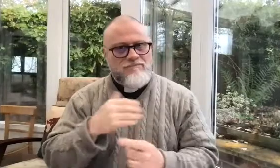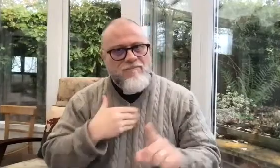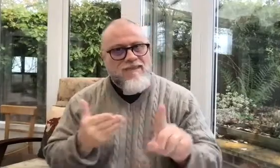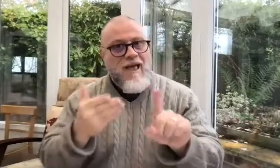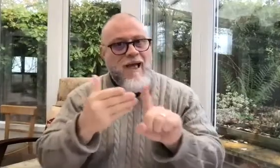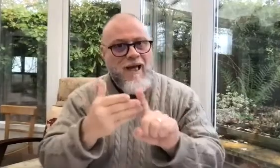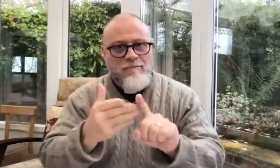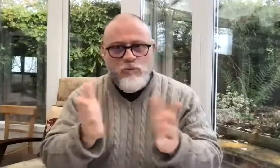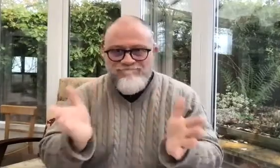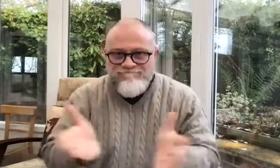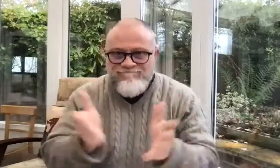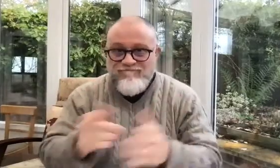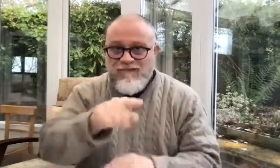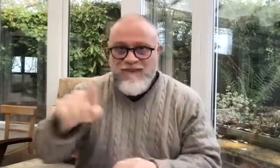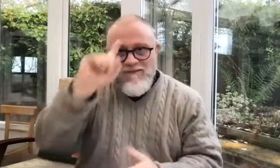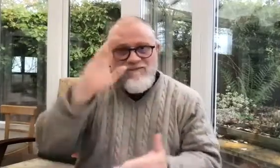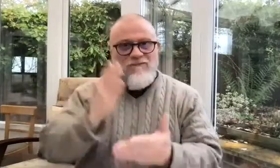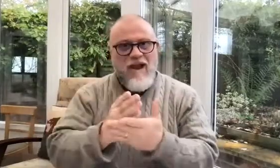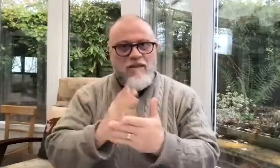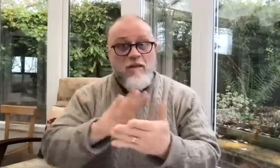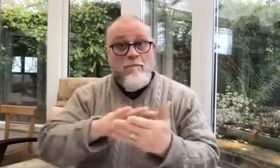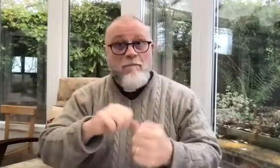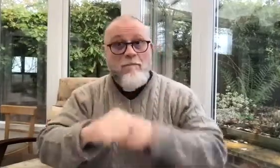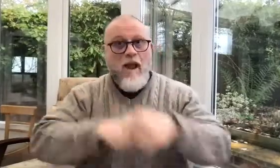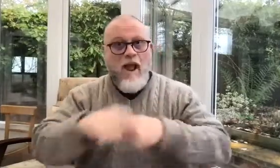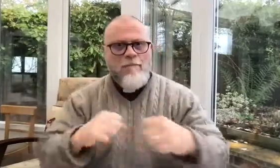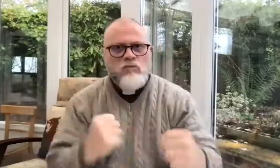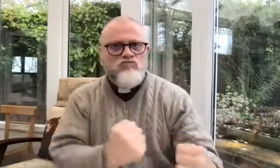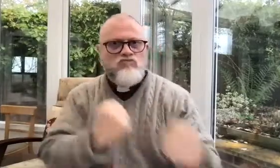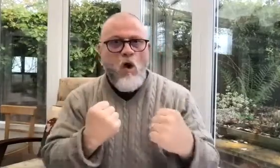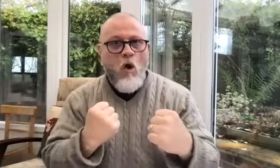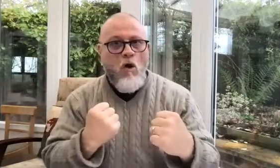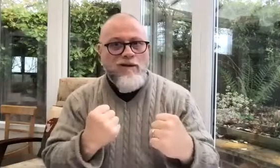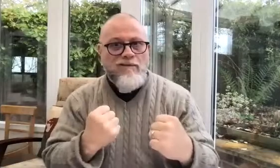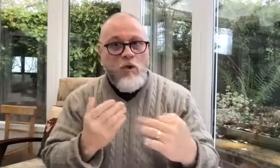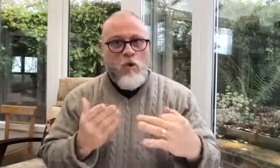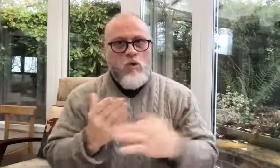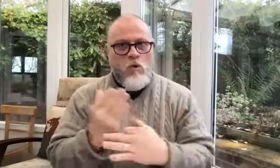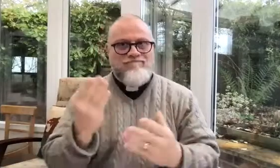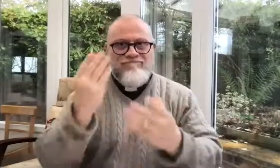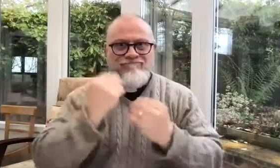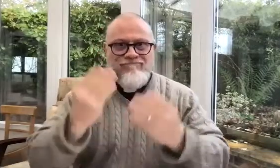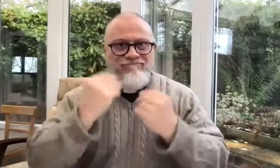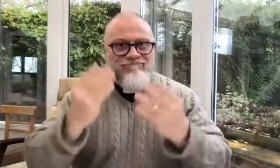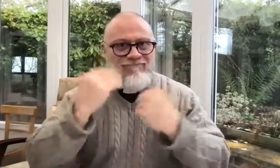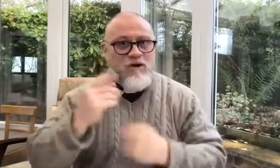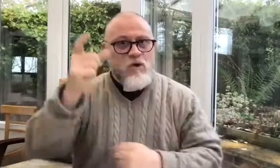what's important. That's what our aim is to encourage people with their faith, to become strong in their faith